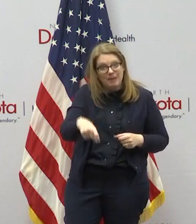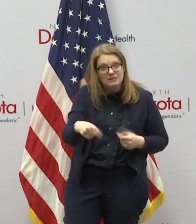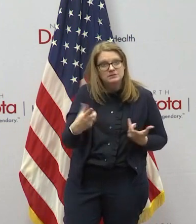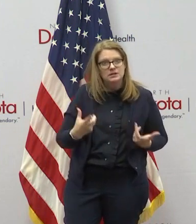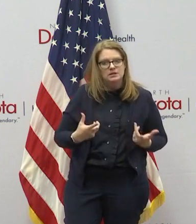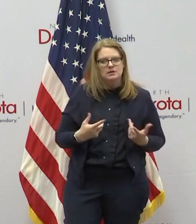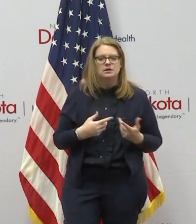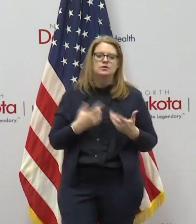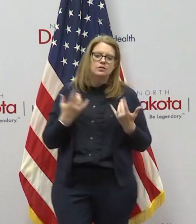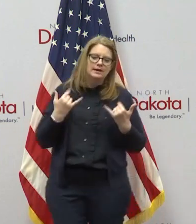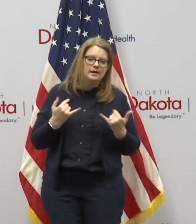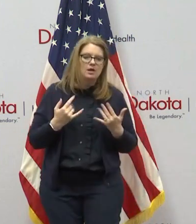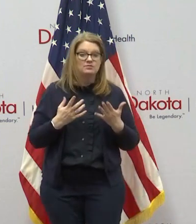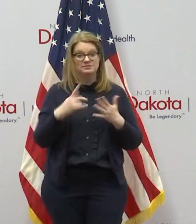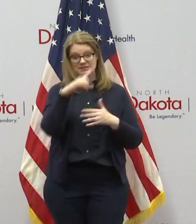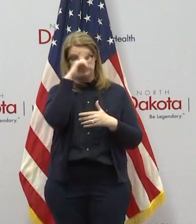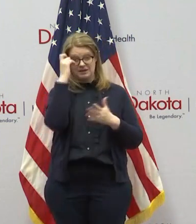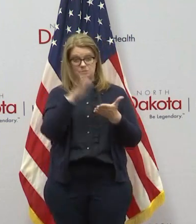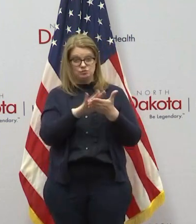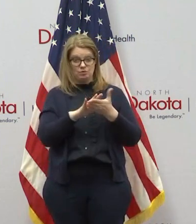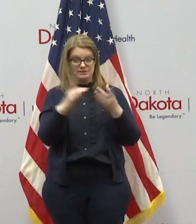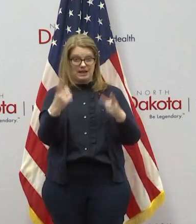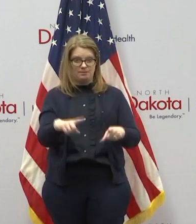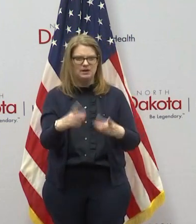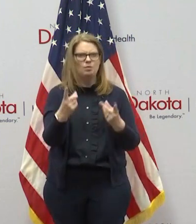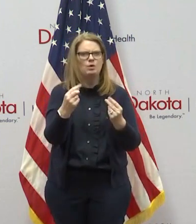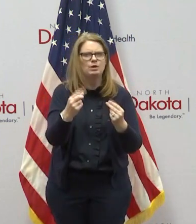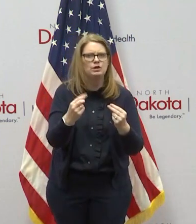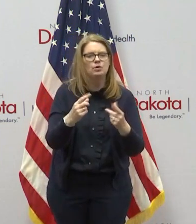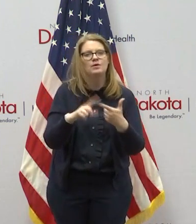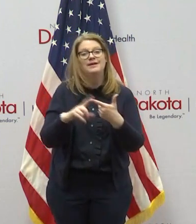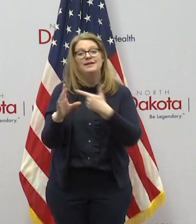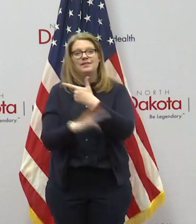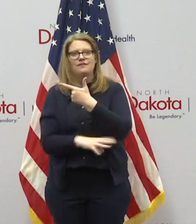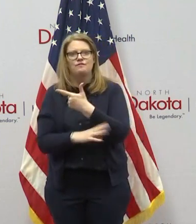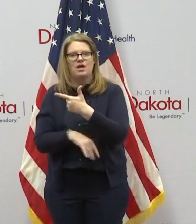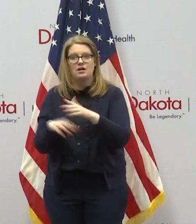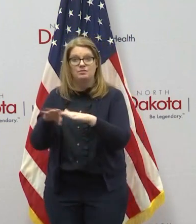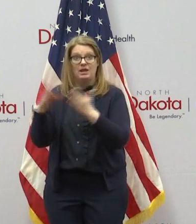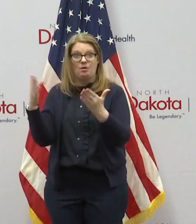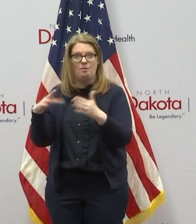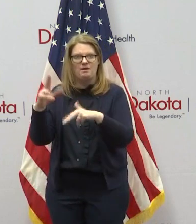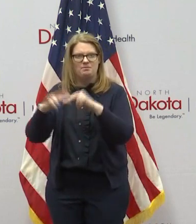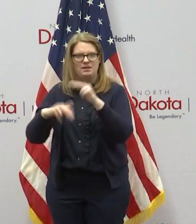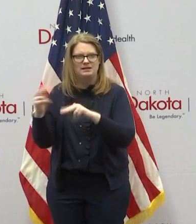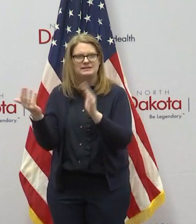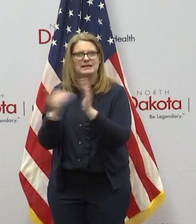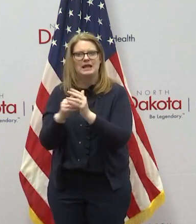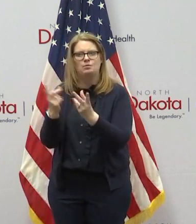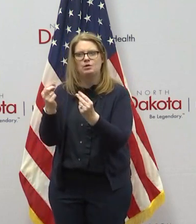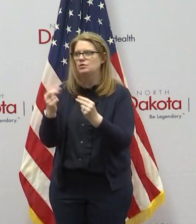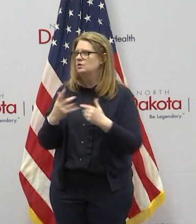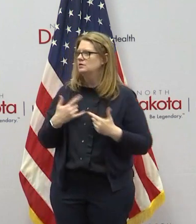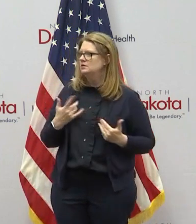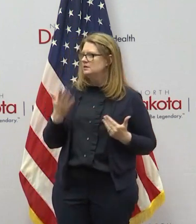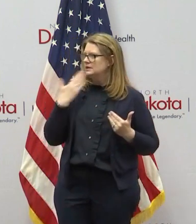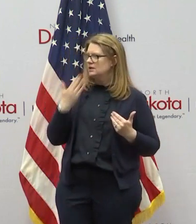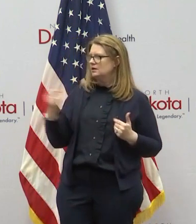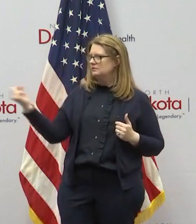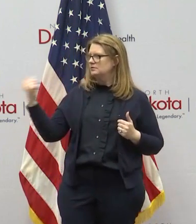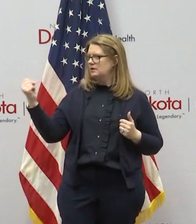might we do summer school, how might we do, get back in the buildings in the fall. So that work will continue. Is that fair enough,